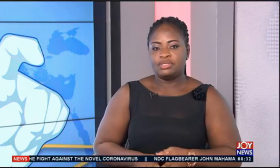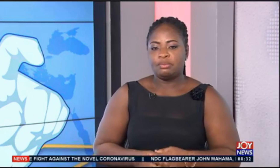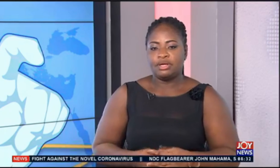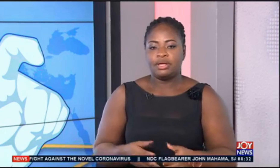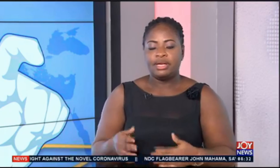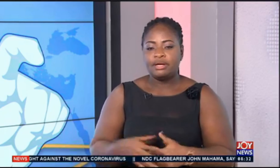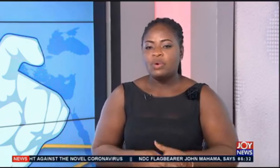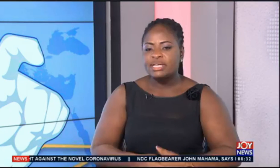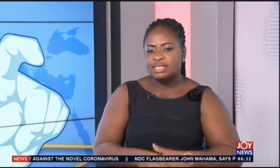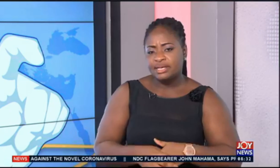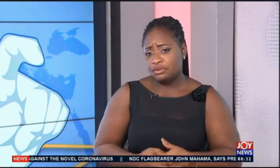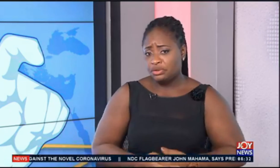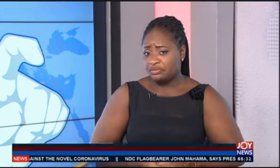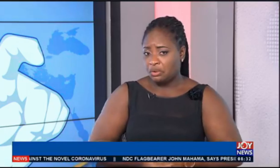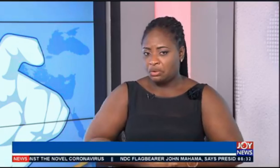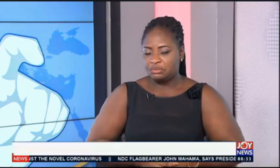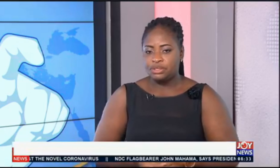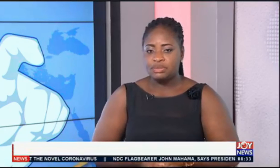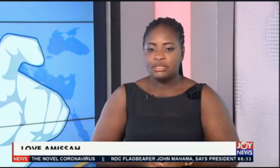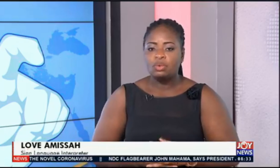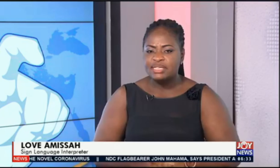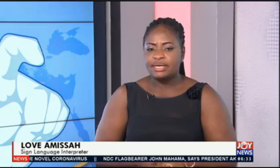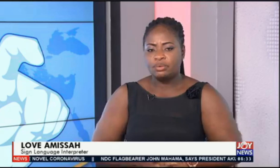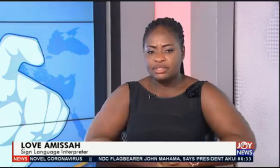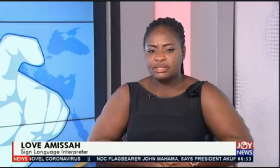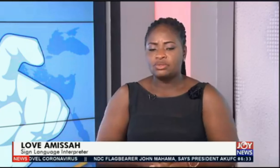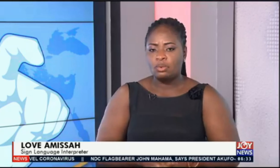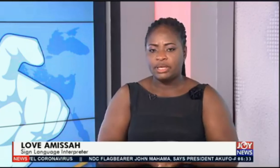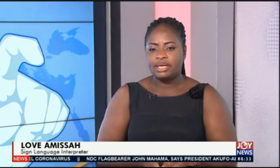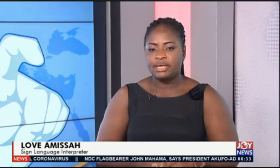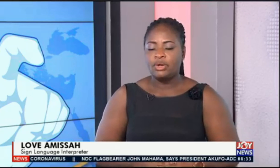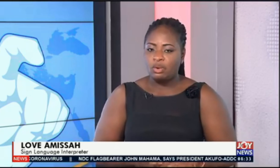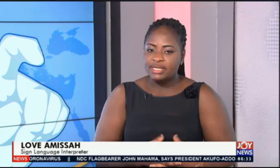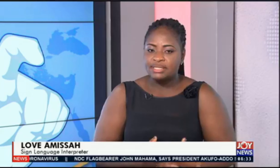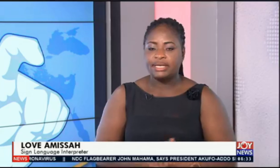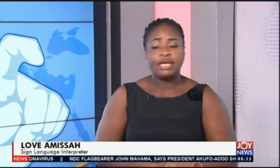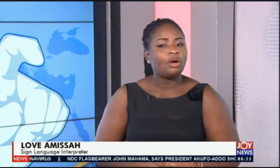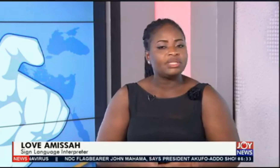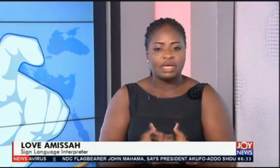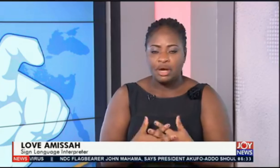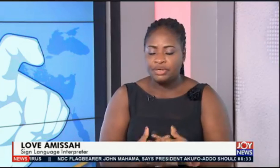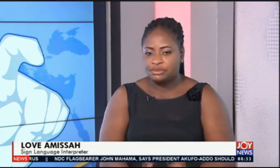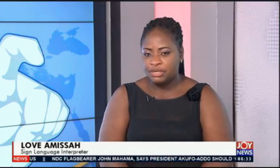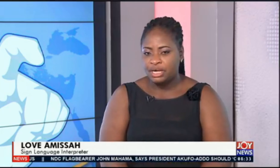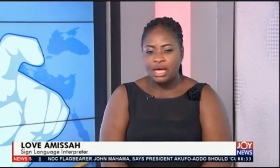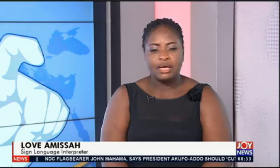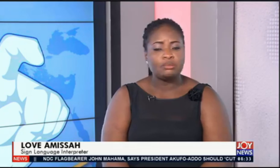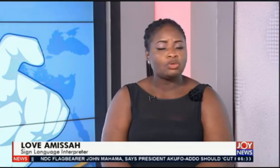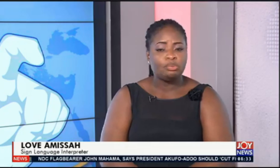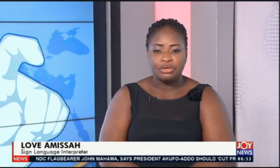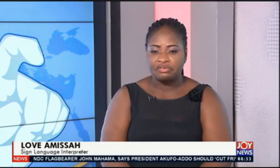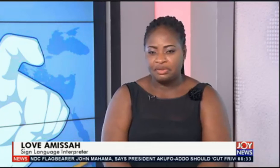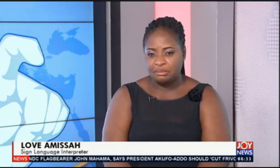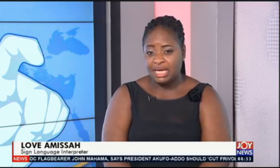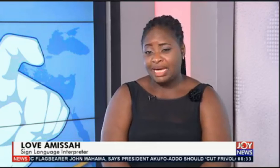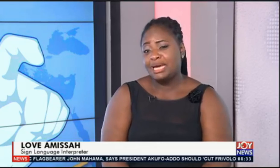will tell me, Love, go and sign. Even though they've not called me, he will say, go and sign, go and sign. There's no one there. Go and sign. He always encouraged me, and I'm so